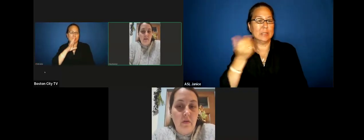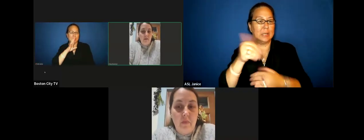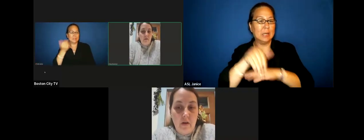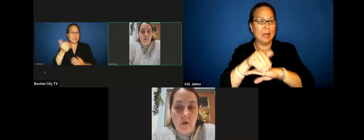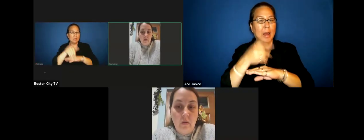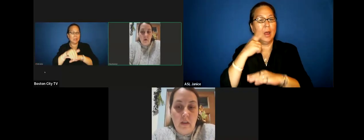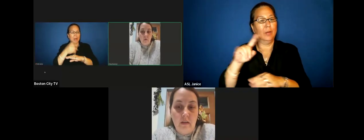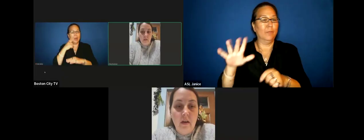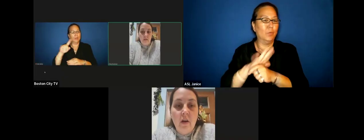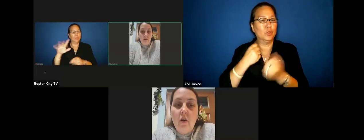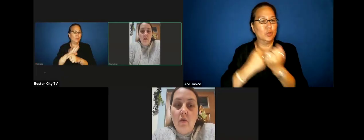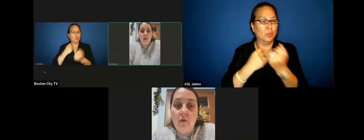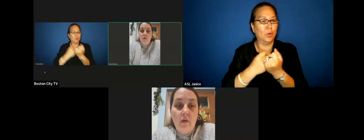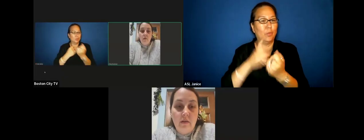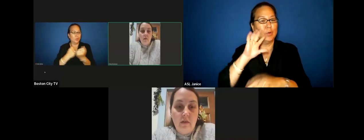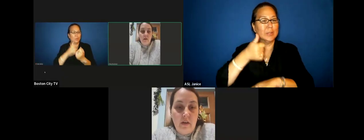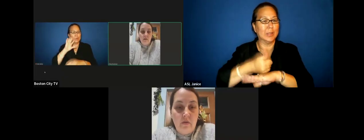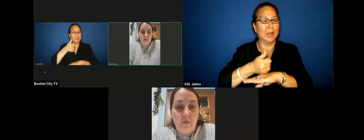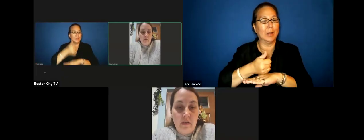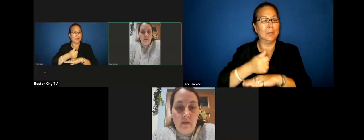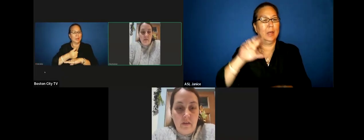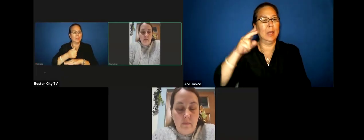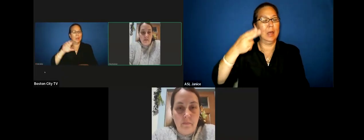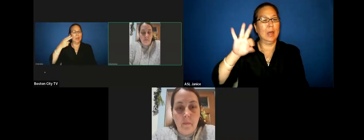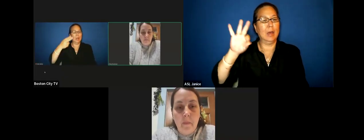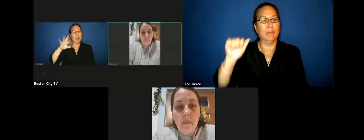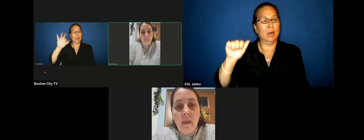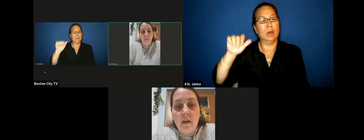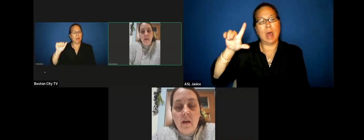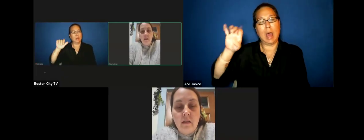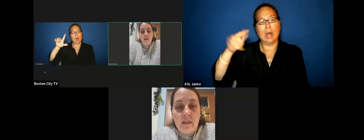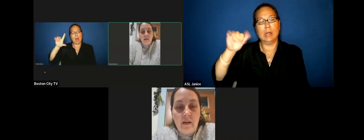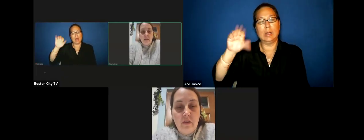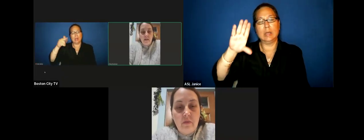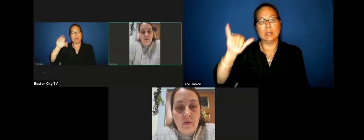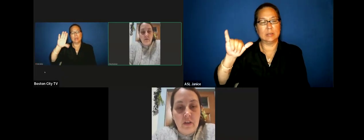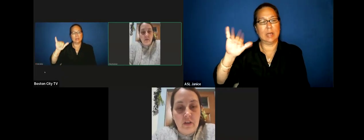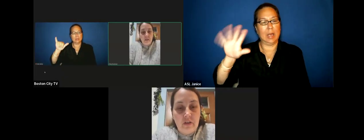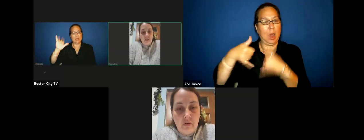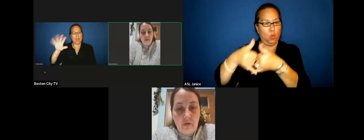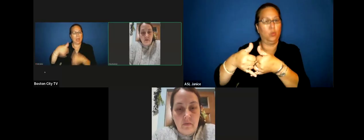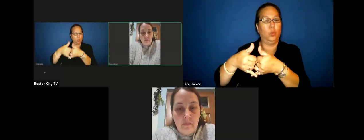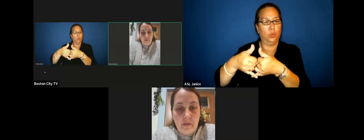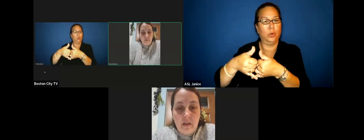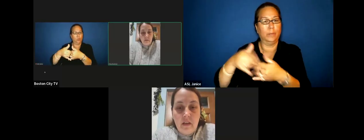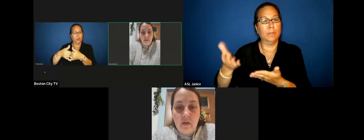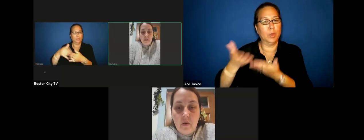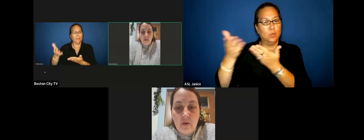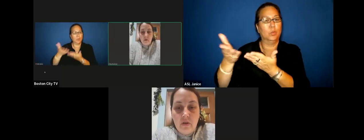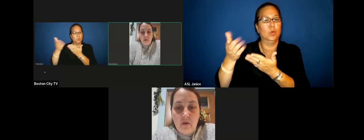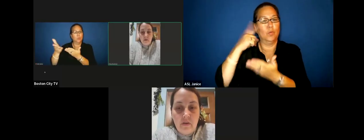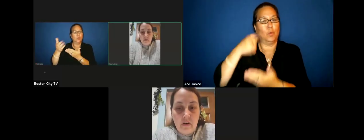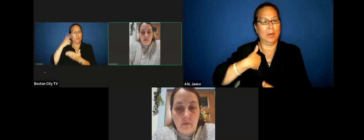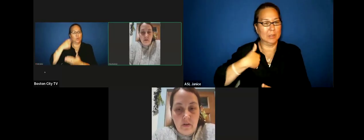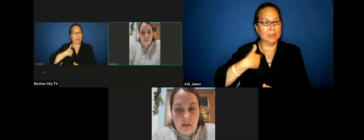myself and my co-lead, who you also hear from this evening. The Dever is more than just a school. It's